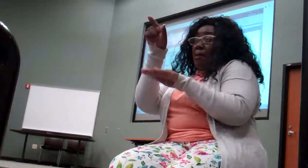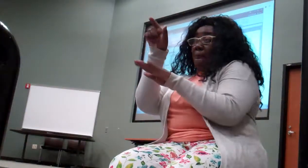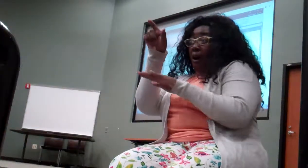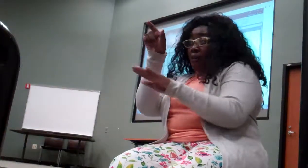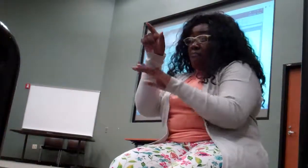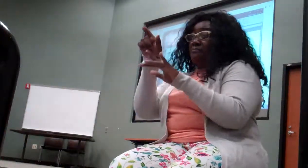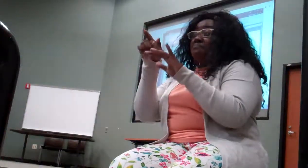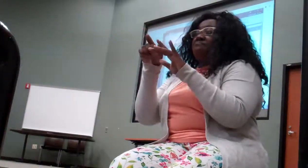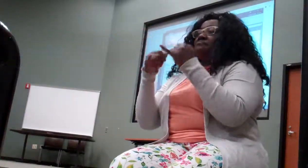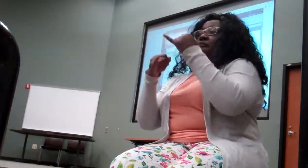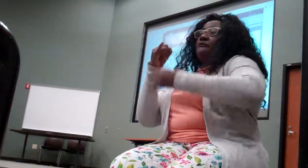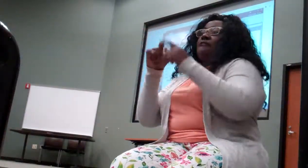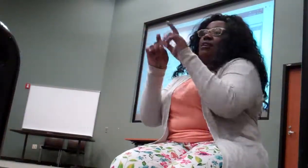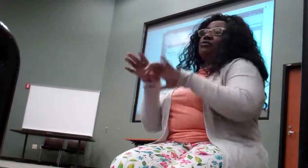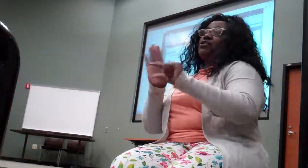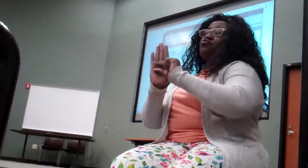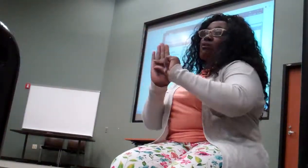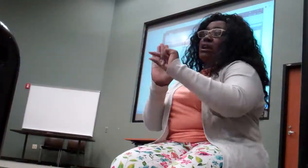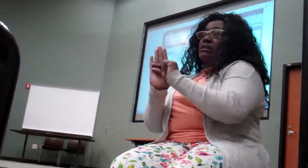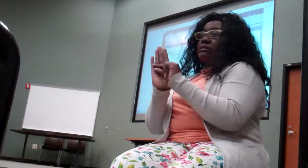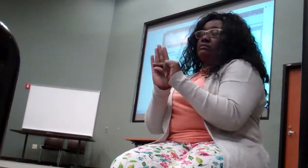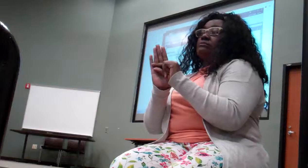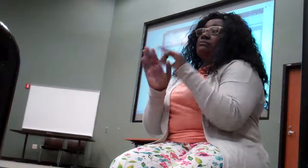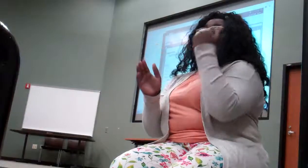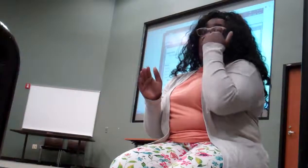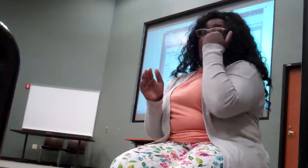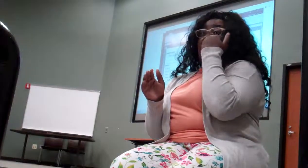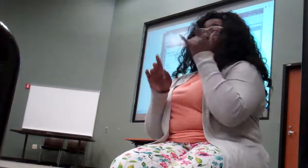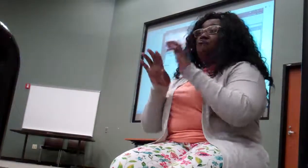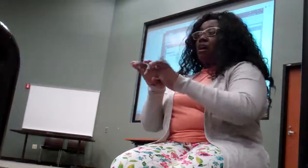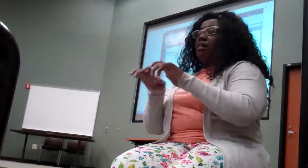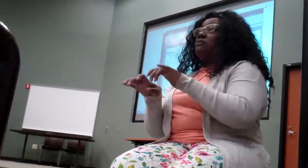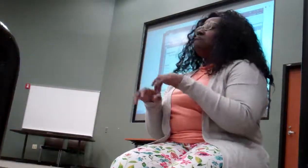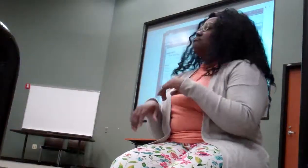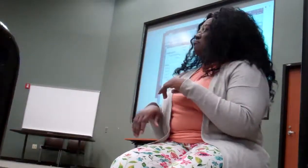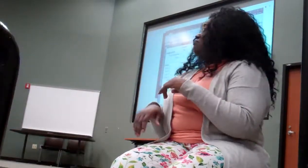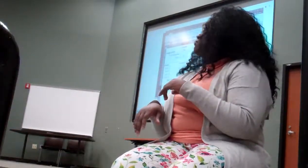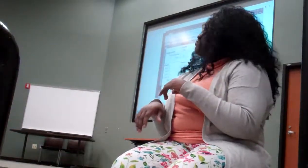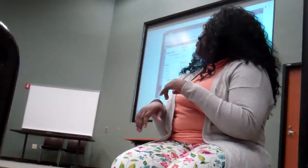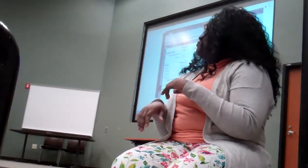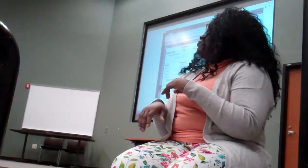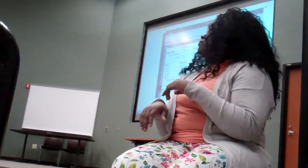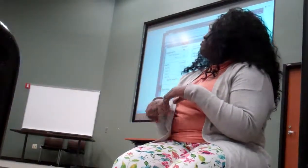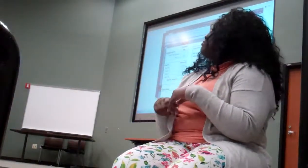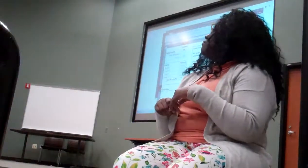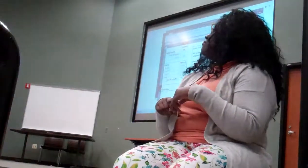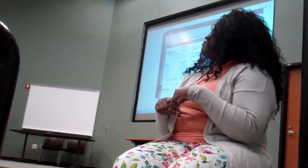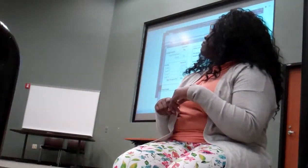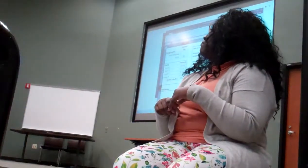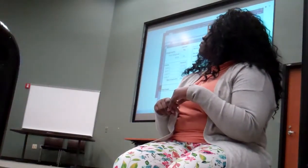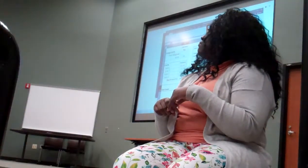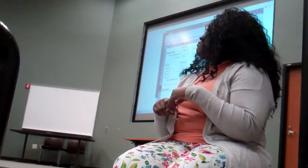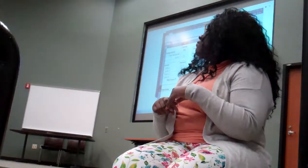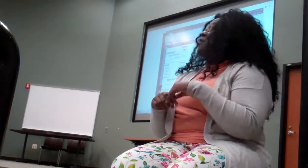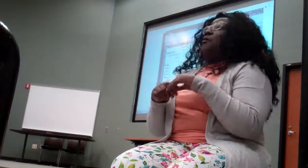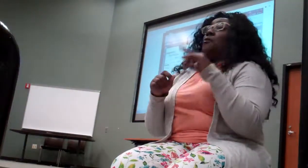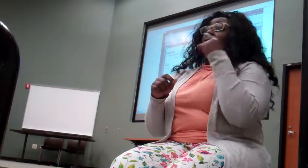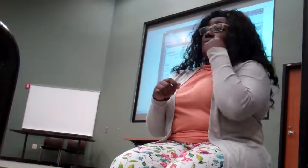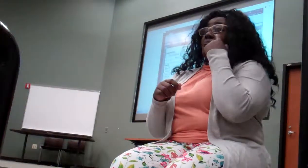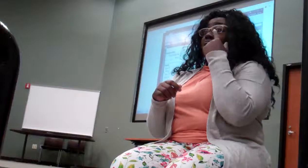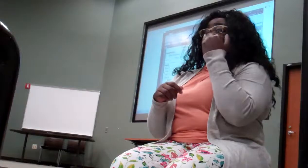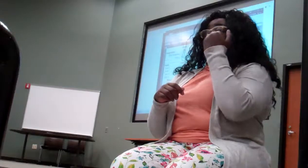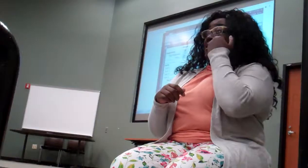grade is based on this exam 4 and this final. I mean, I could say, hey, Dr. Hinkle, what if I ace the